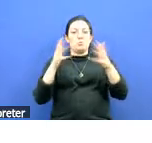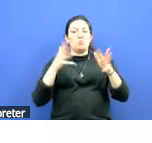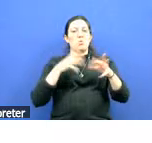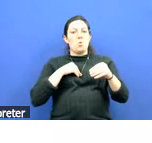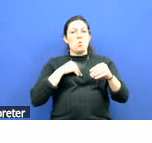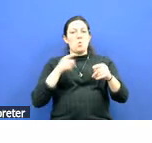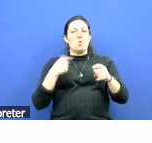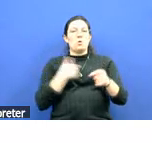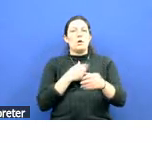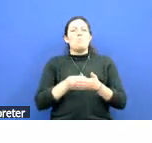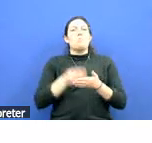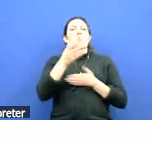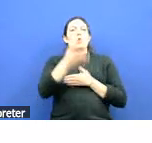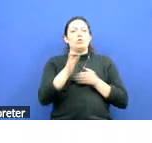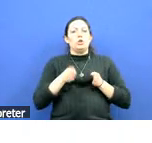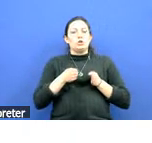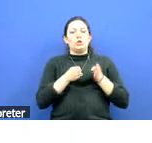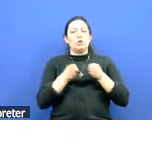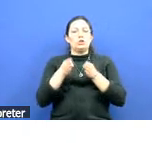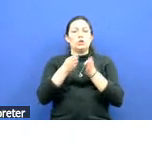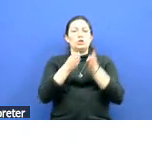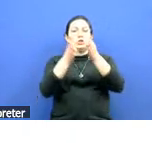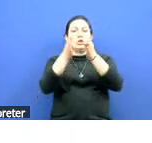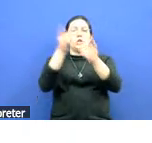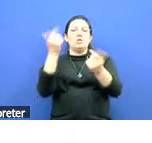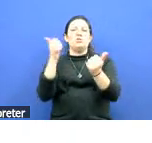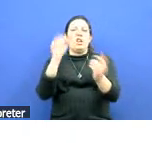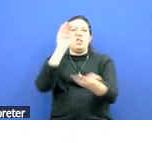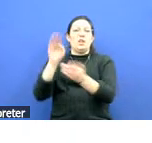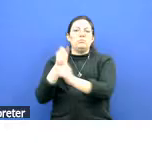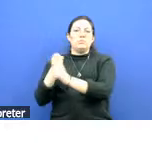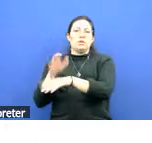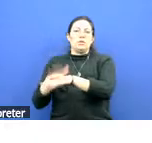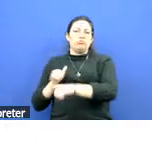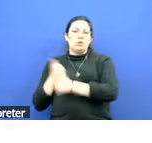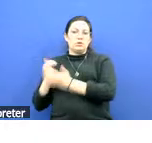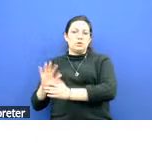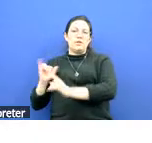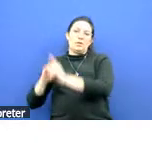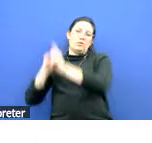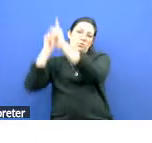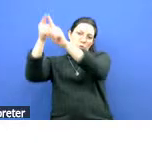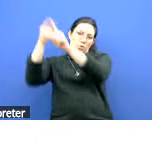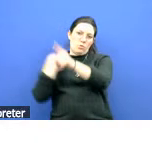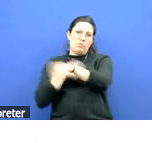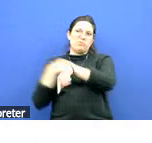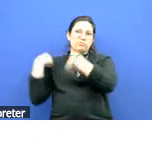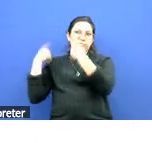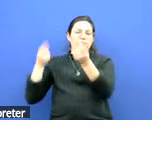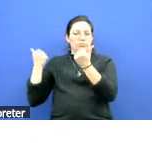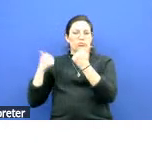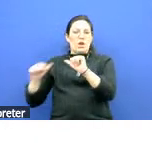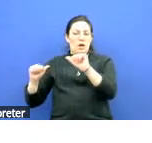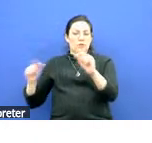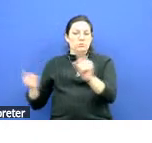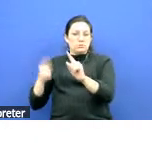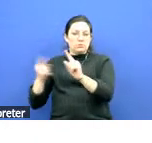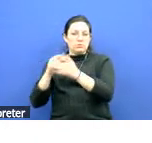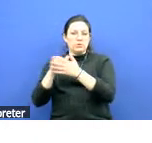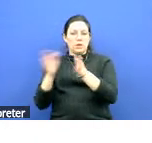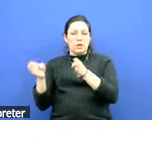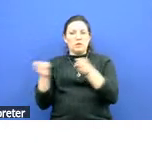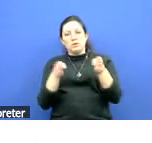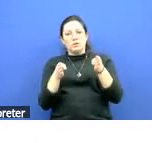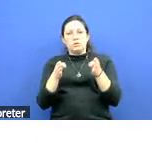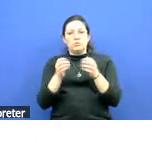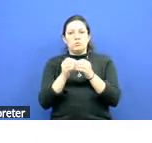and purchase new easement from you folks to try to alleviate that. So that was the goal. That's the process that we've gone through. And now at this point in time, we're